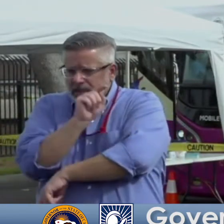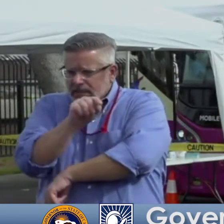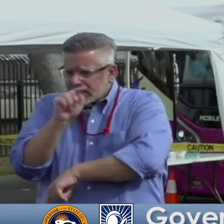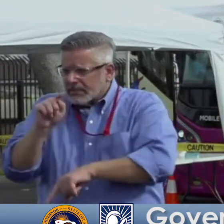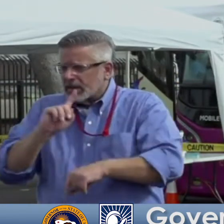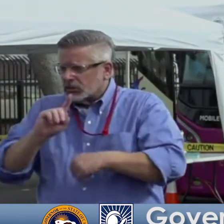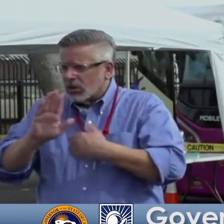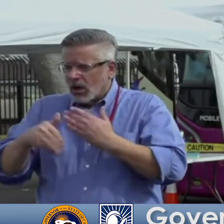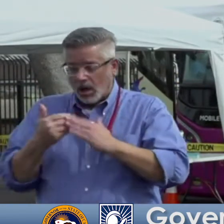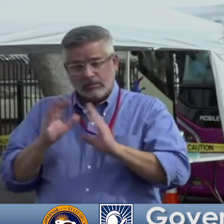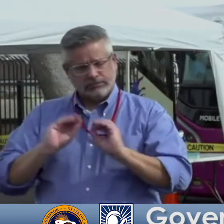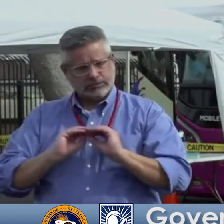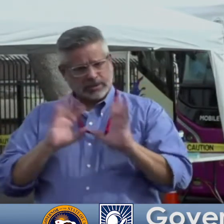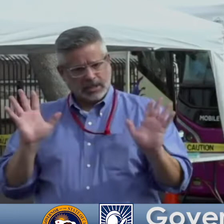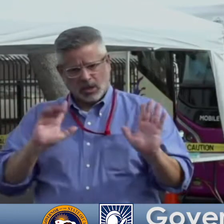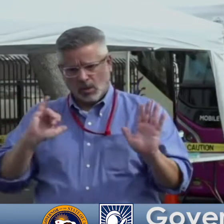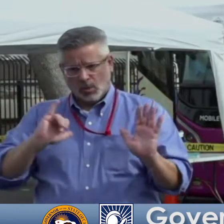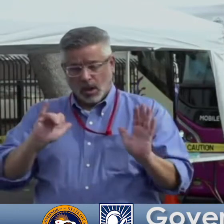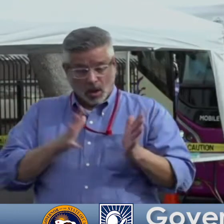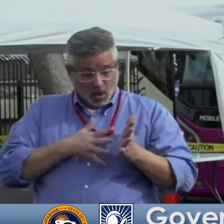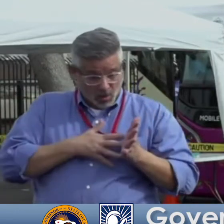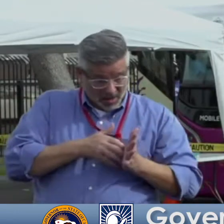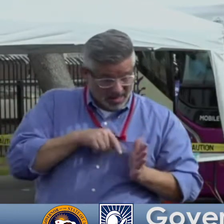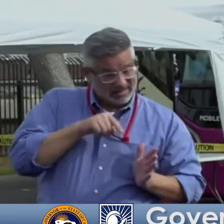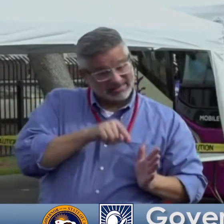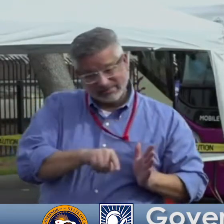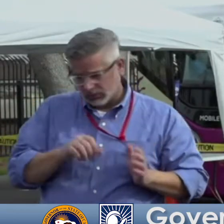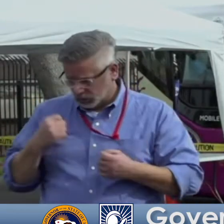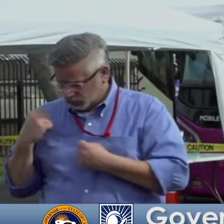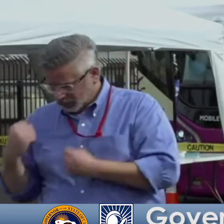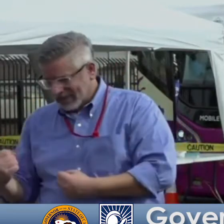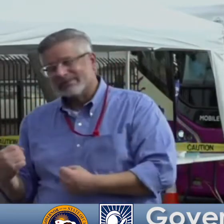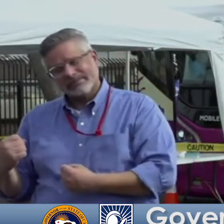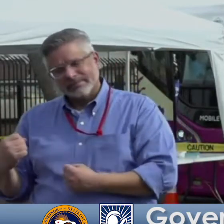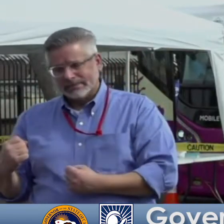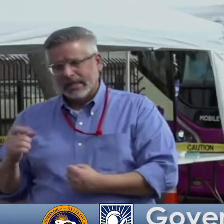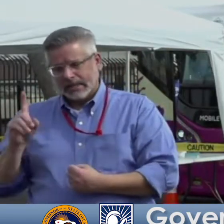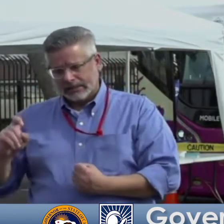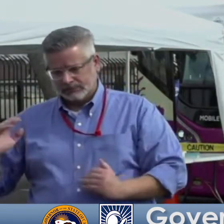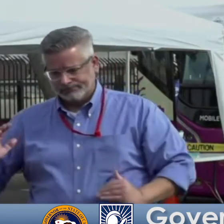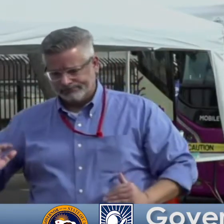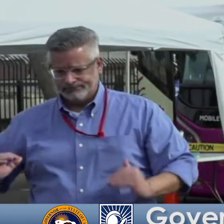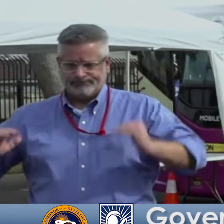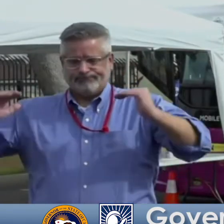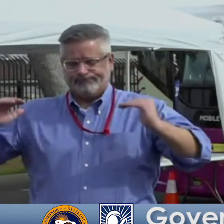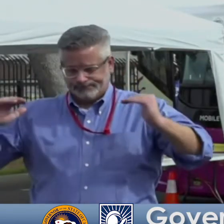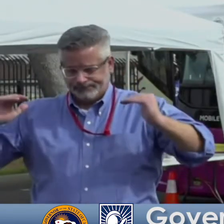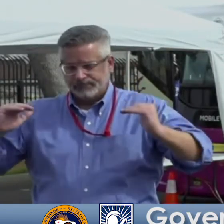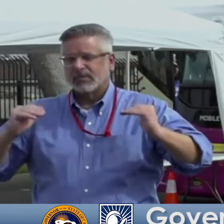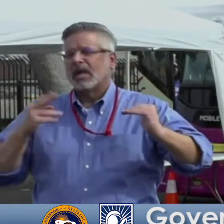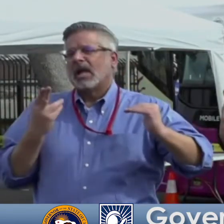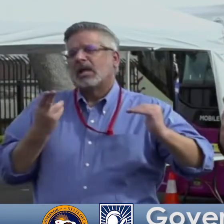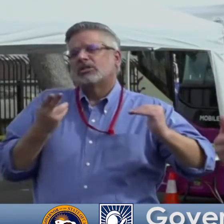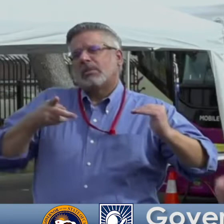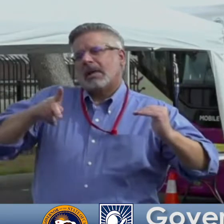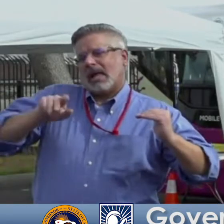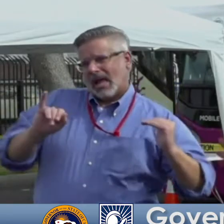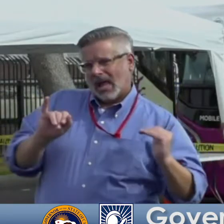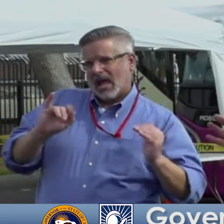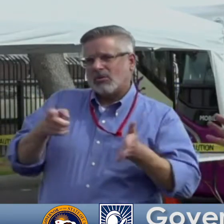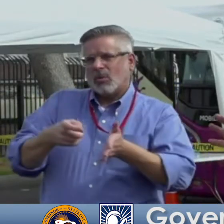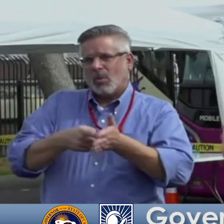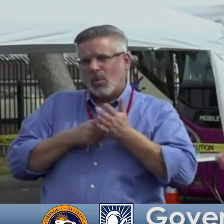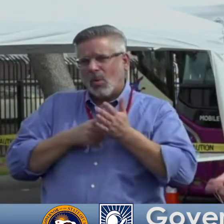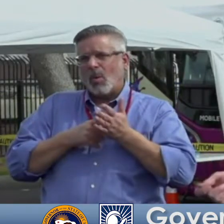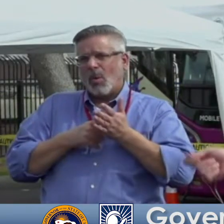And we were very transparent about where we were weak and where we had strength. And so we are in an HPI that requires us, a quadrant